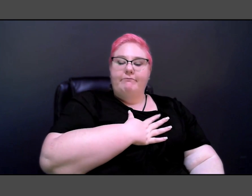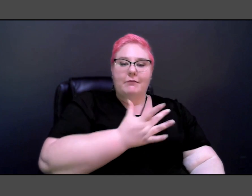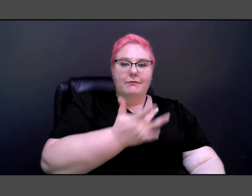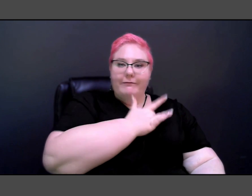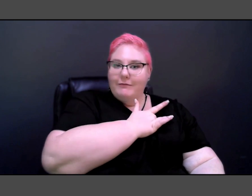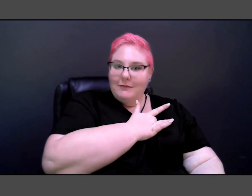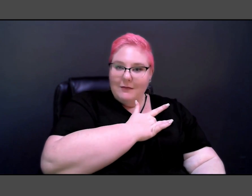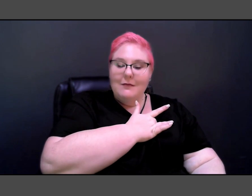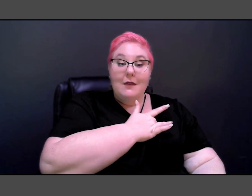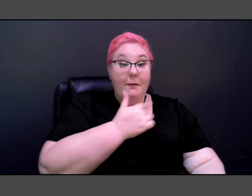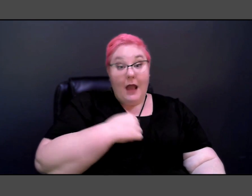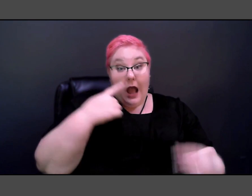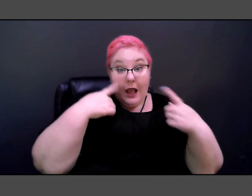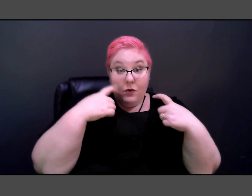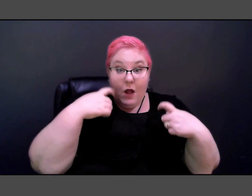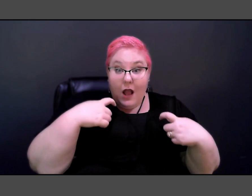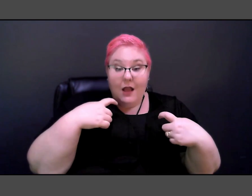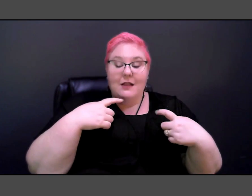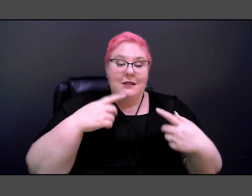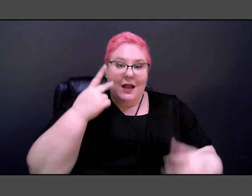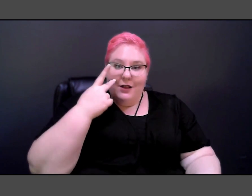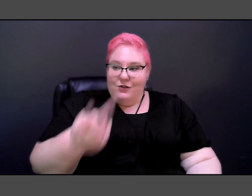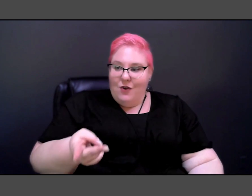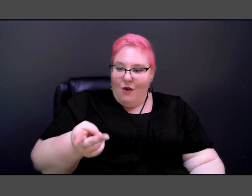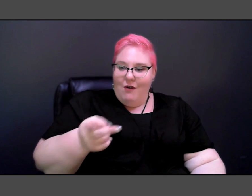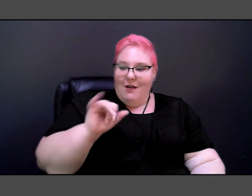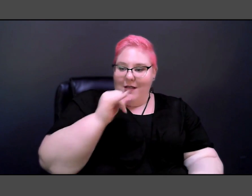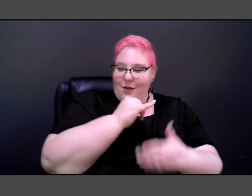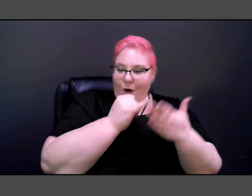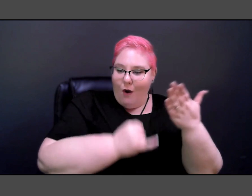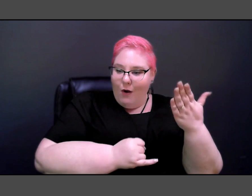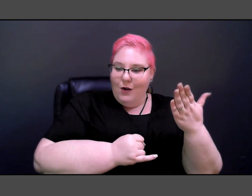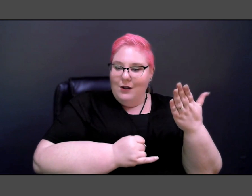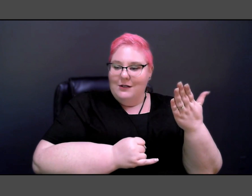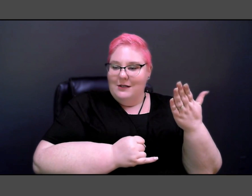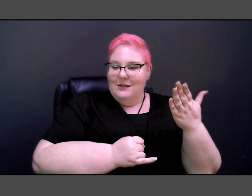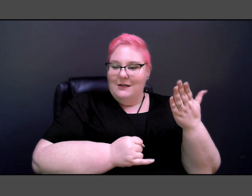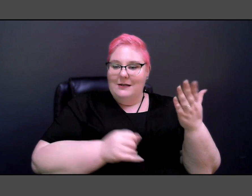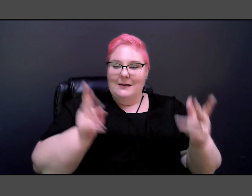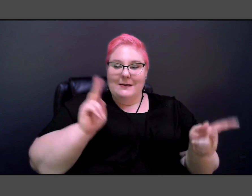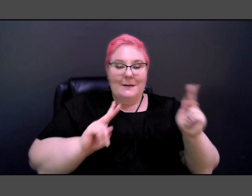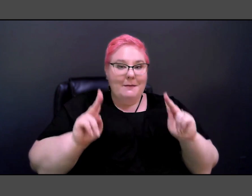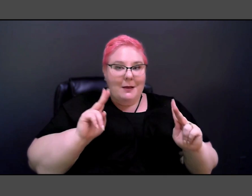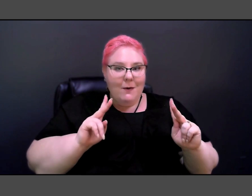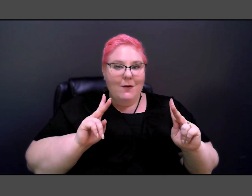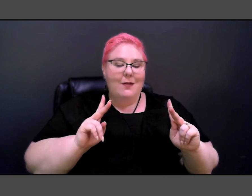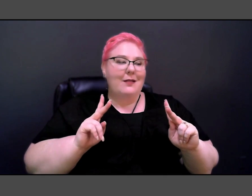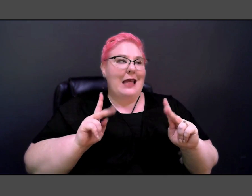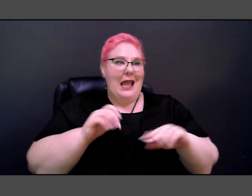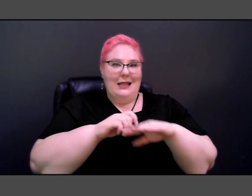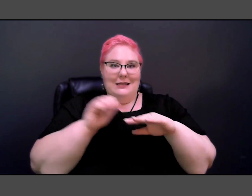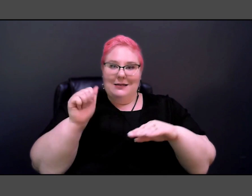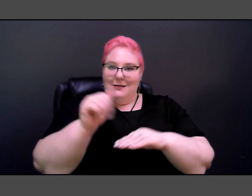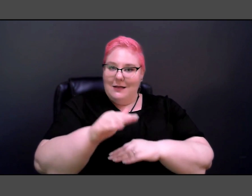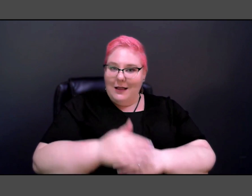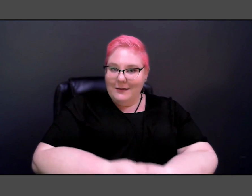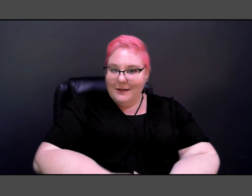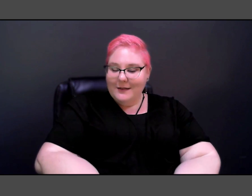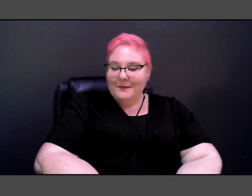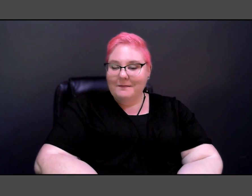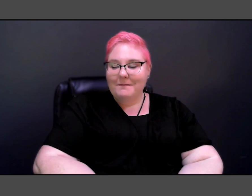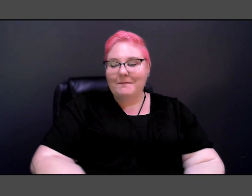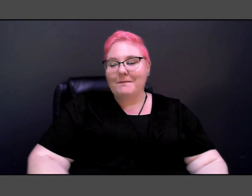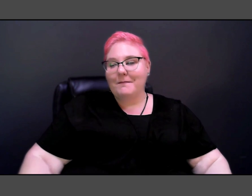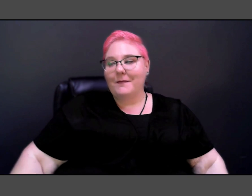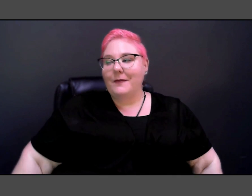cried when I saw the art that people had sent in. So we think